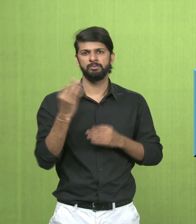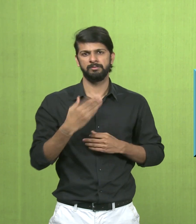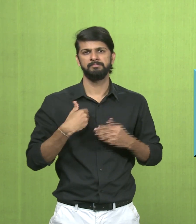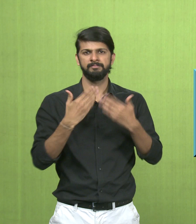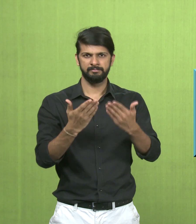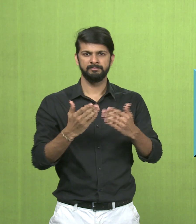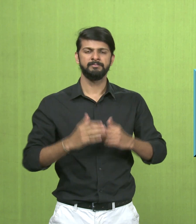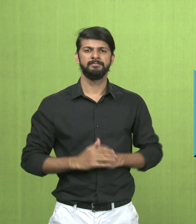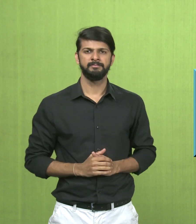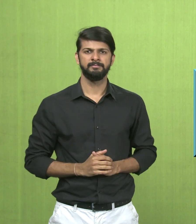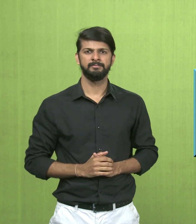New words from the lesson: